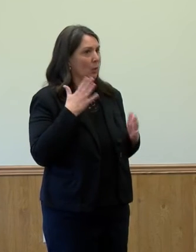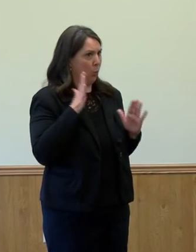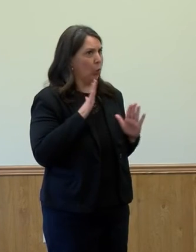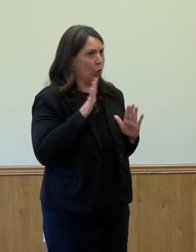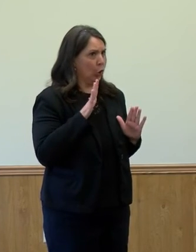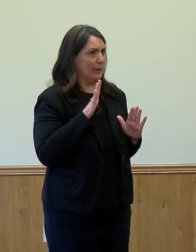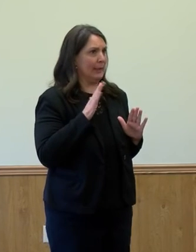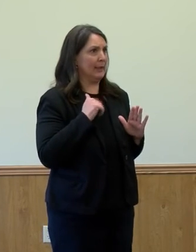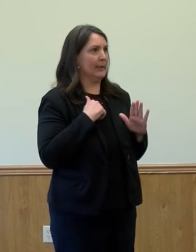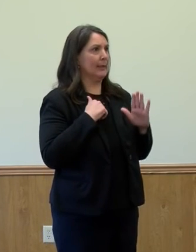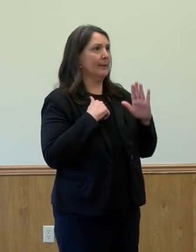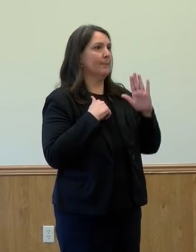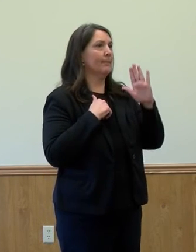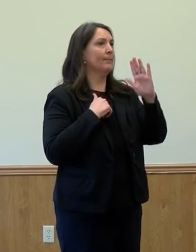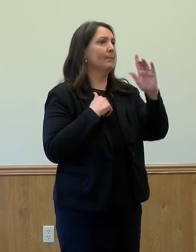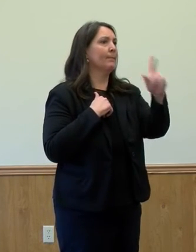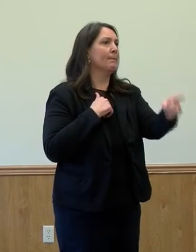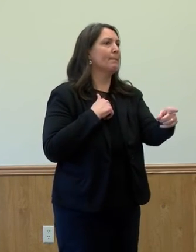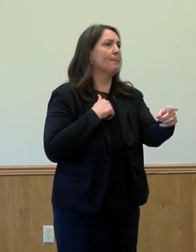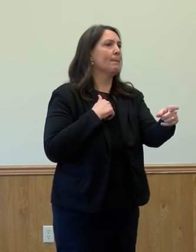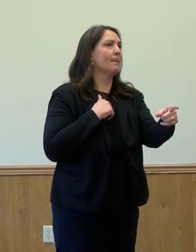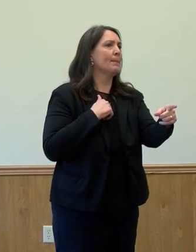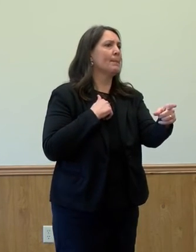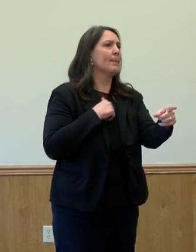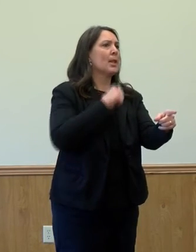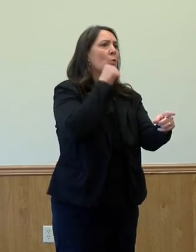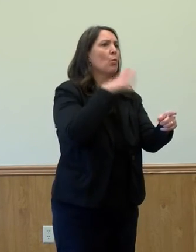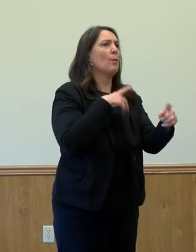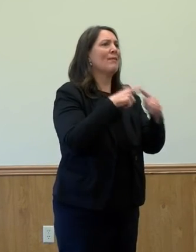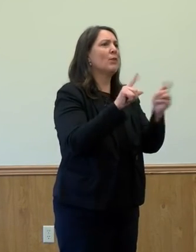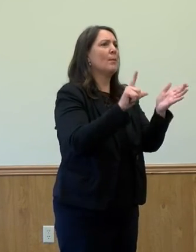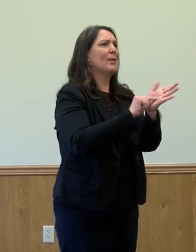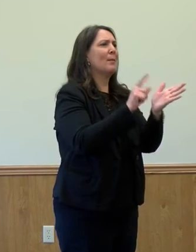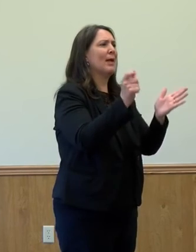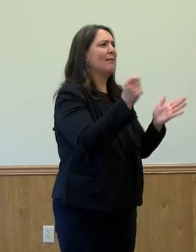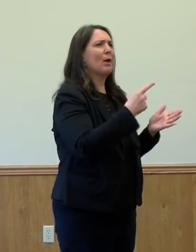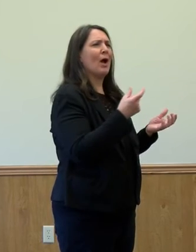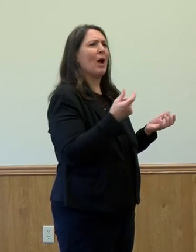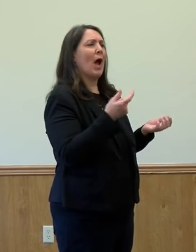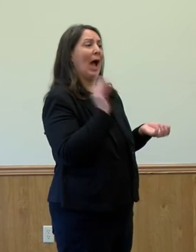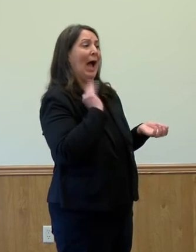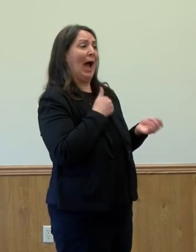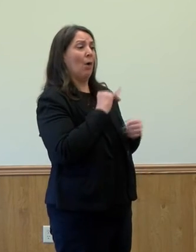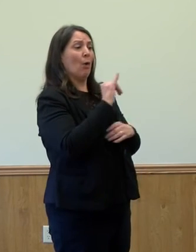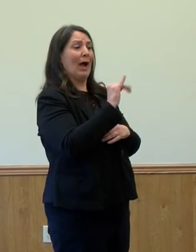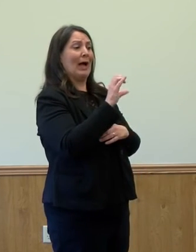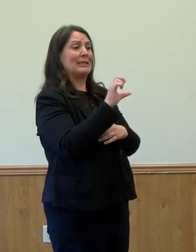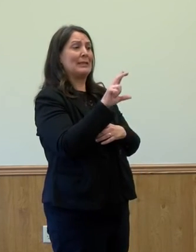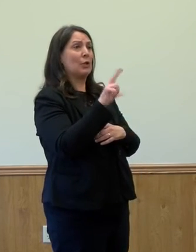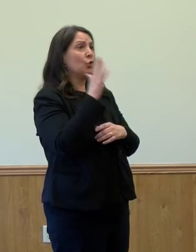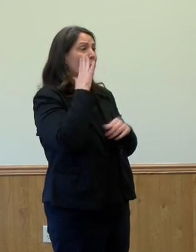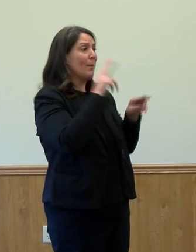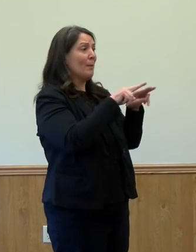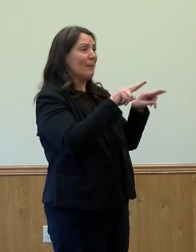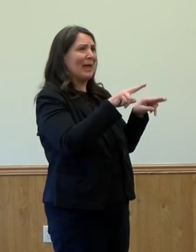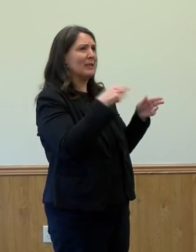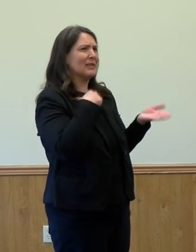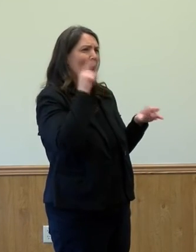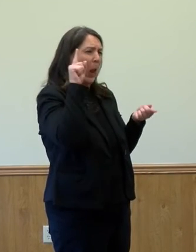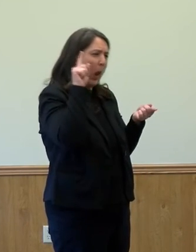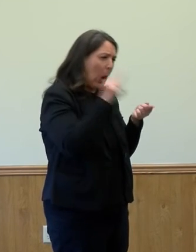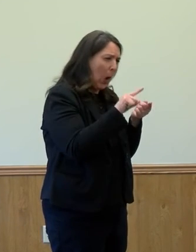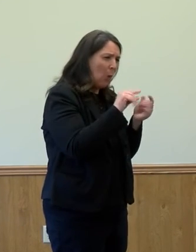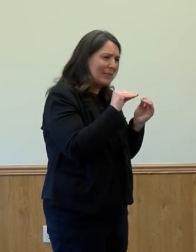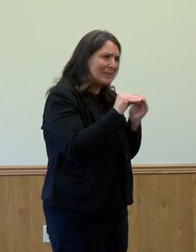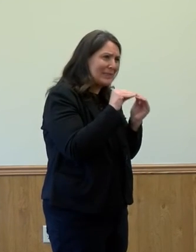the lowest amount of ICU beds available that we've had through the whole pandemic? At one point, I believe we were at 5%. 5%